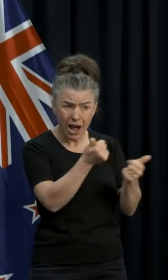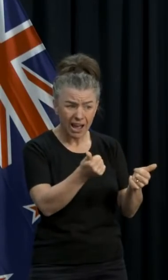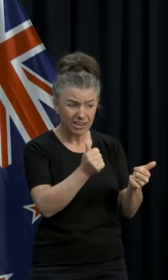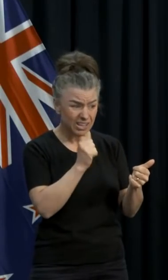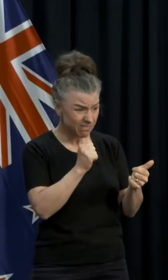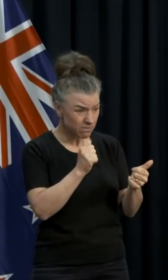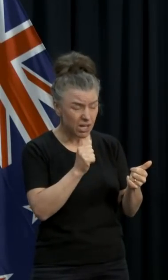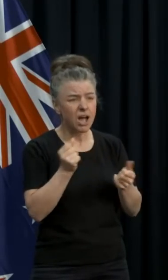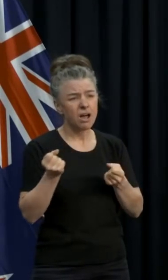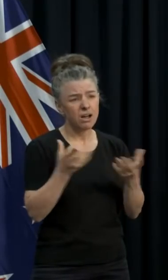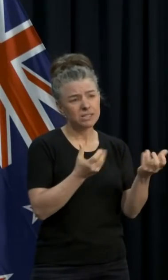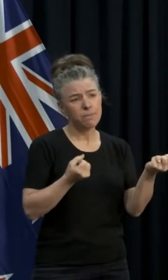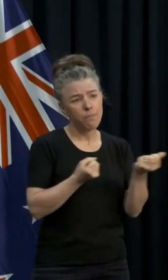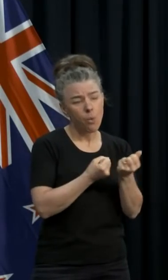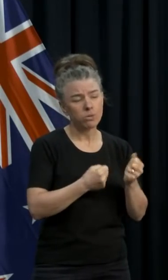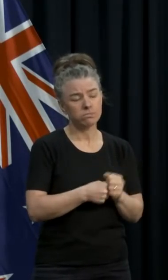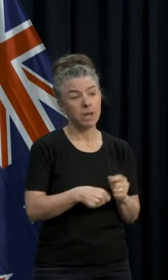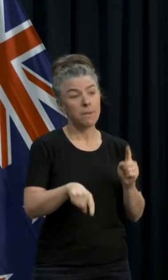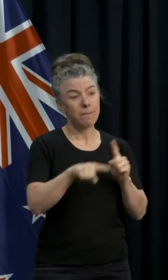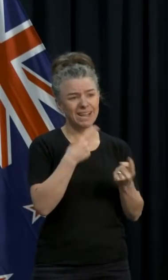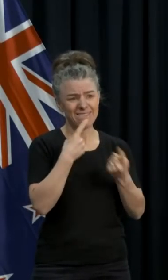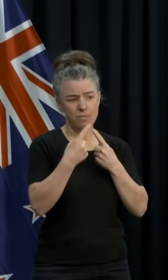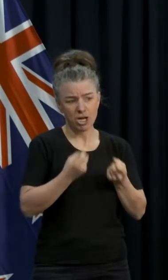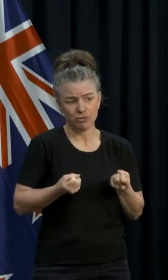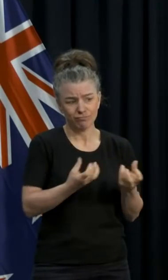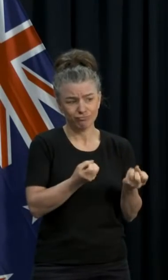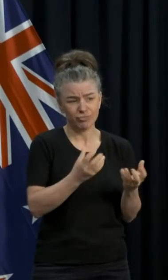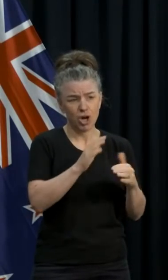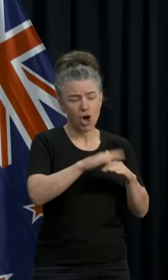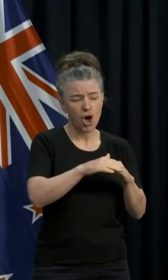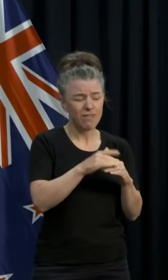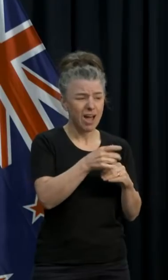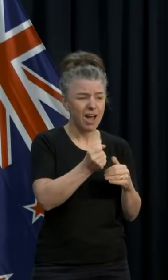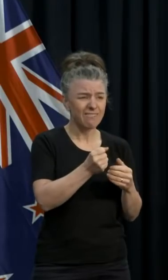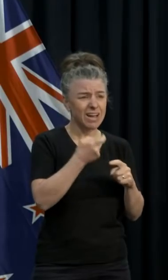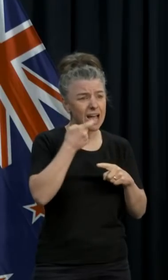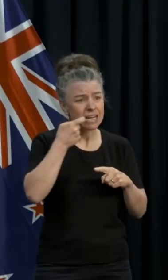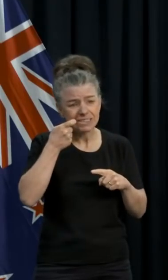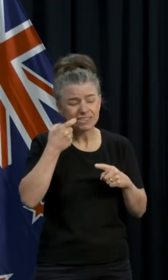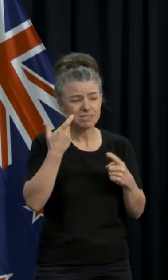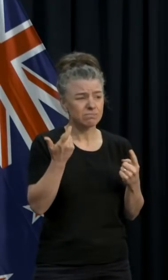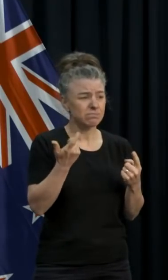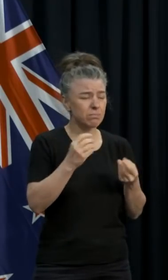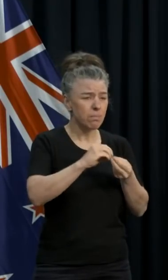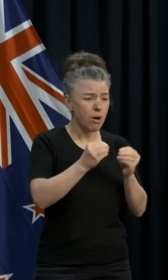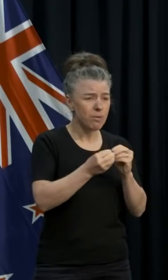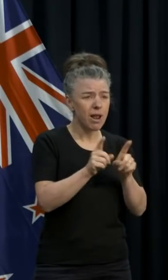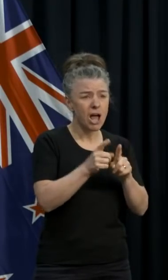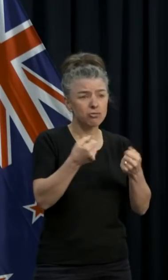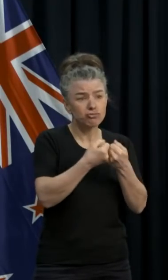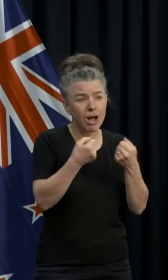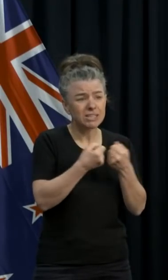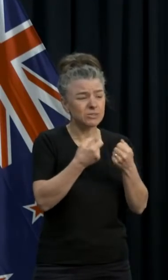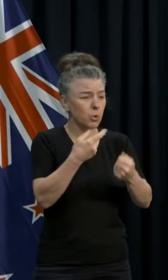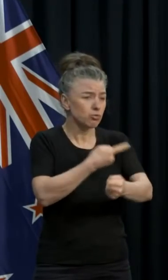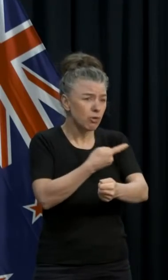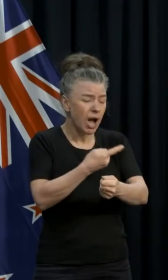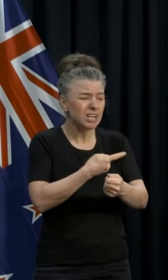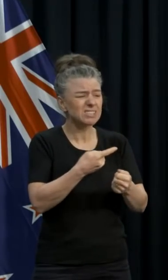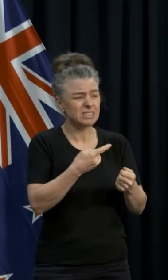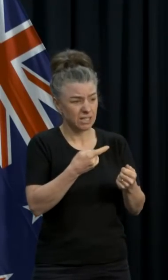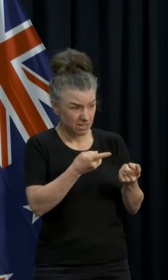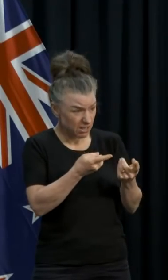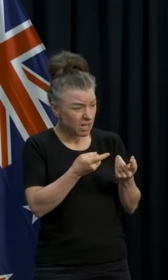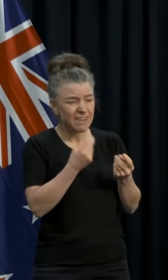also provided with information on any mental health issues, substance use, and wellbeing resources that can include online therapeutic